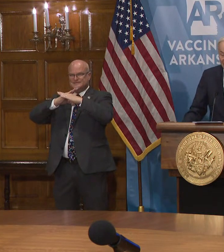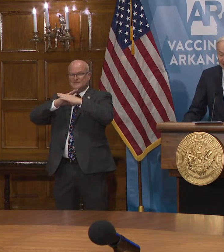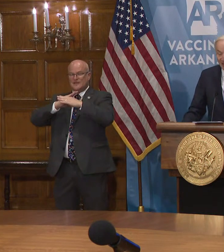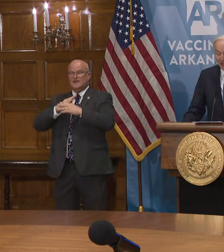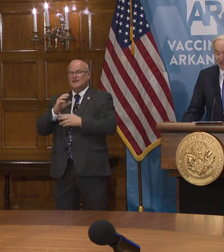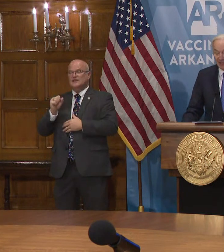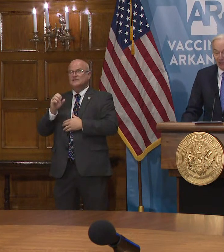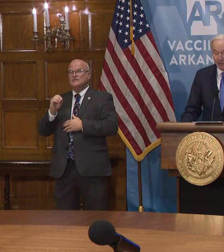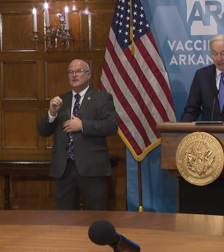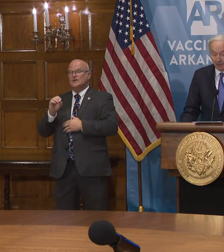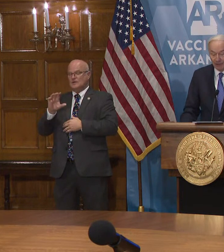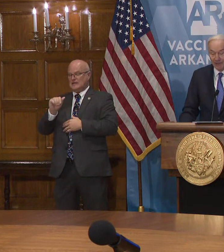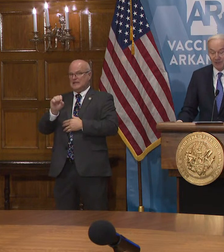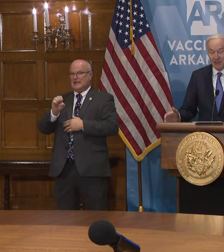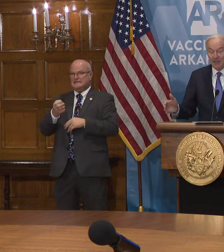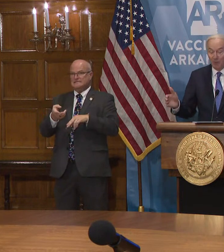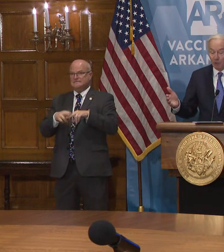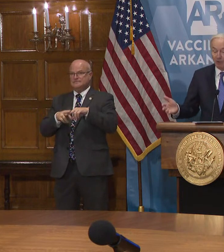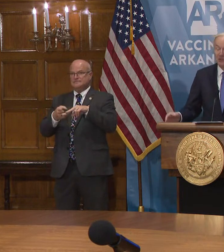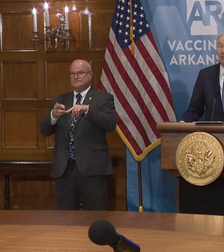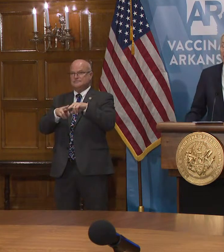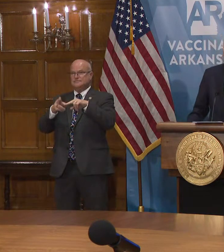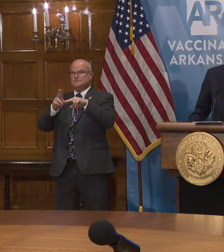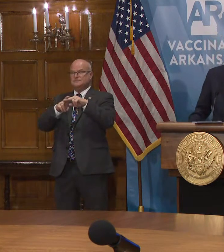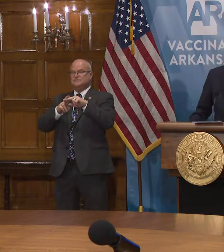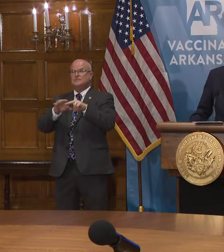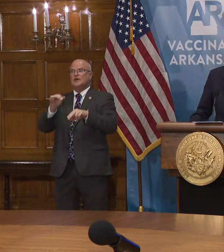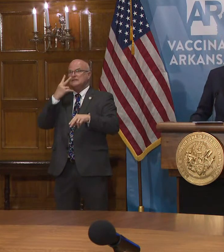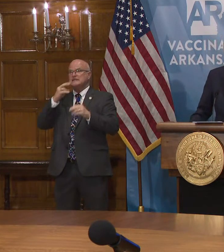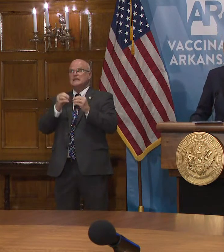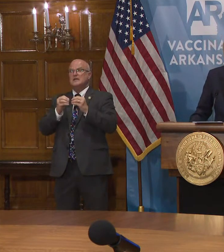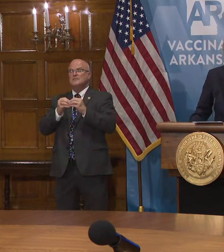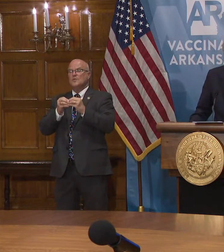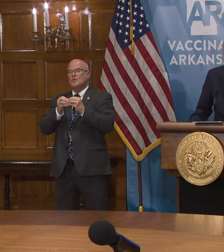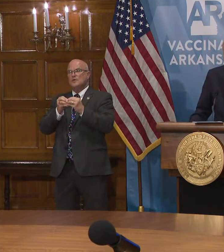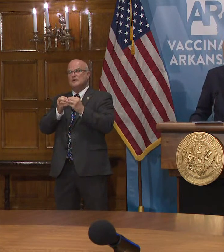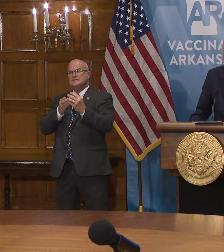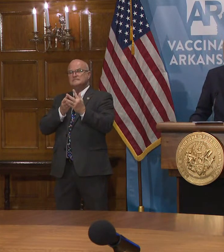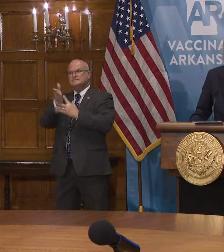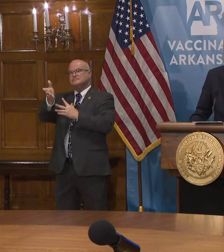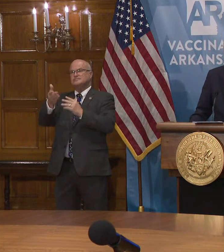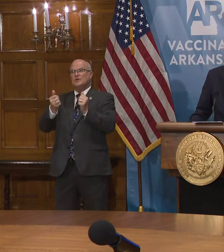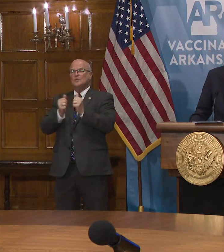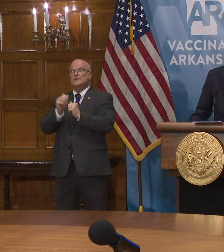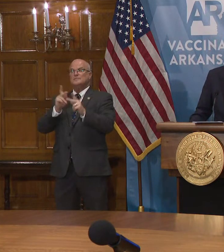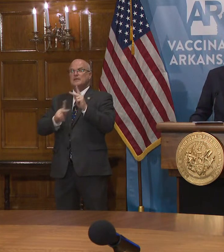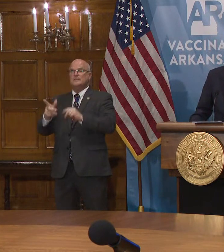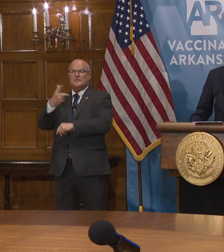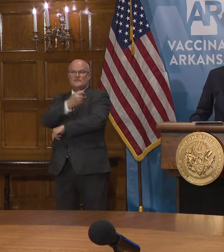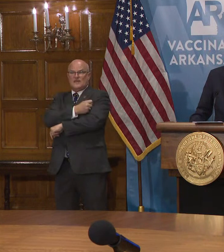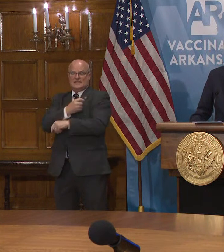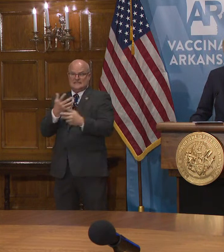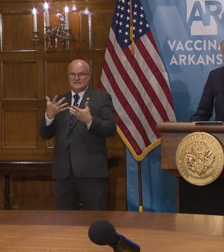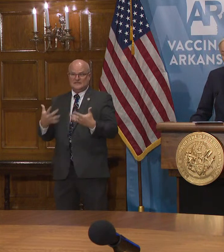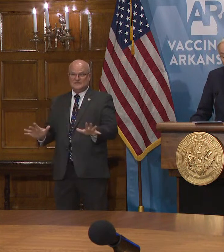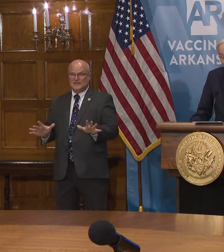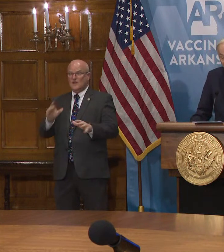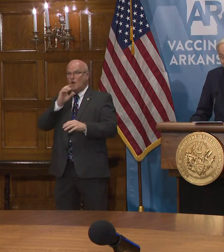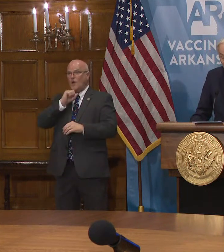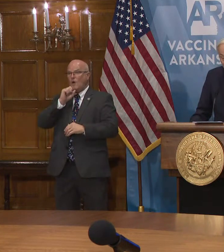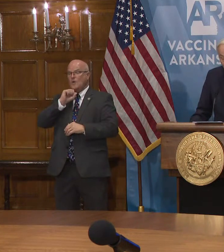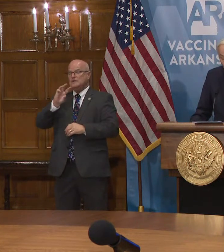as cases continue to increase, we're also seeing more breakthrough cases among vaccinated individuals